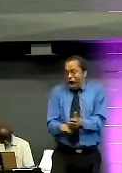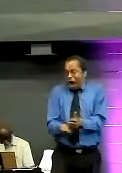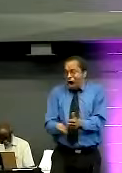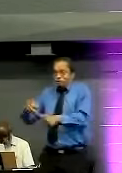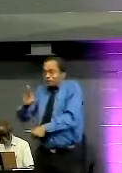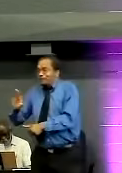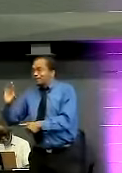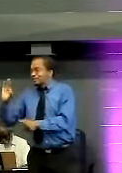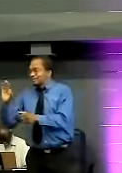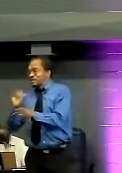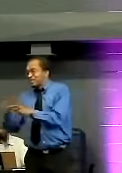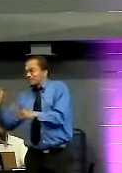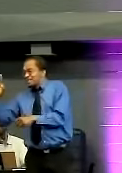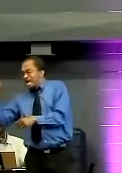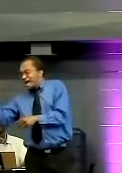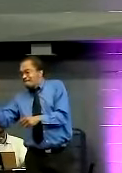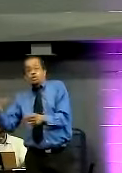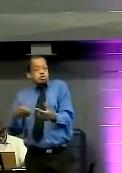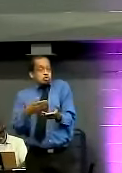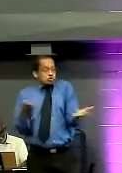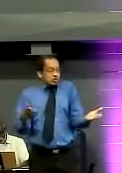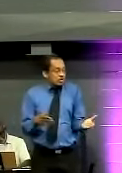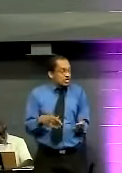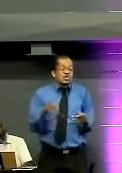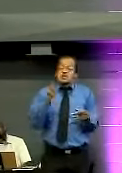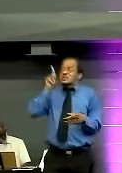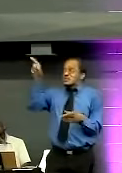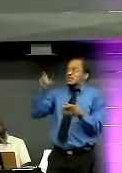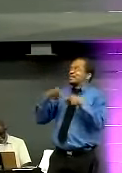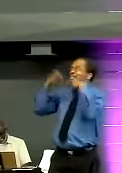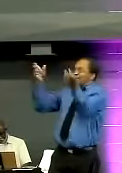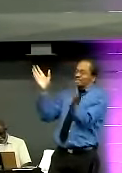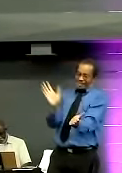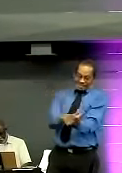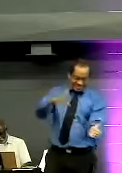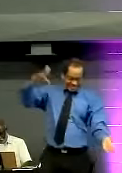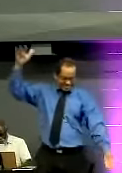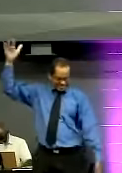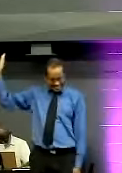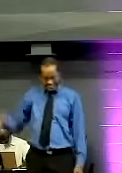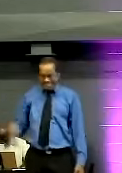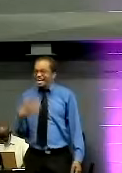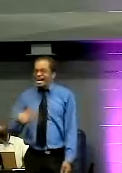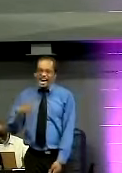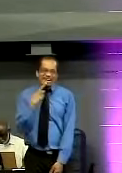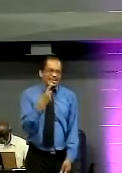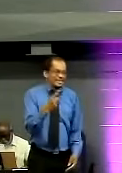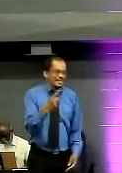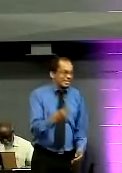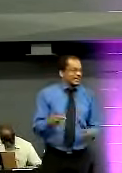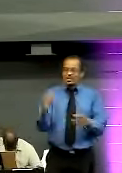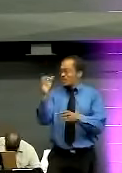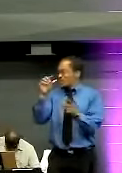F, you use it so that you get the glory. I know that might have been rough for you, but I told you it ain't really a bad